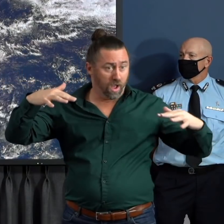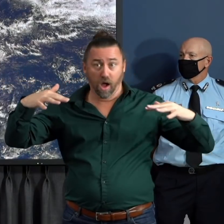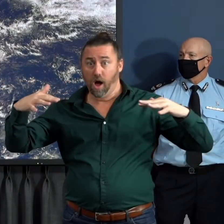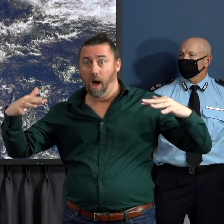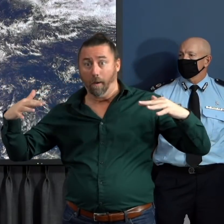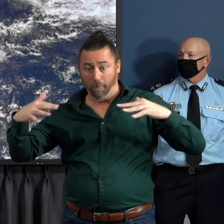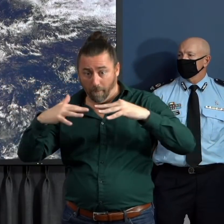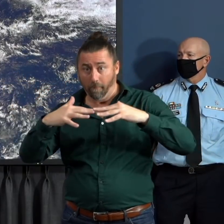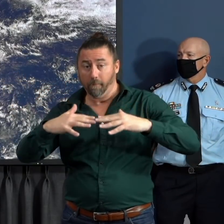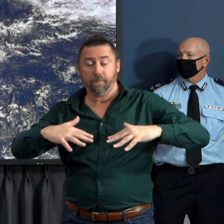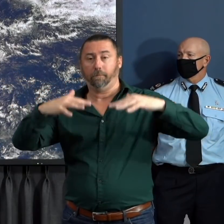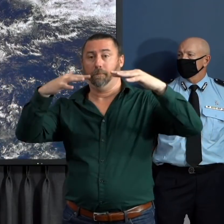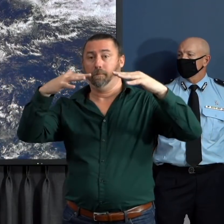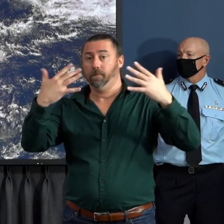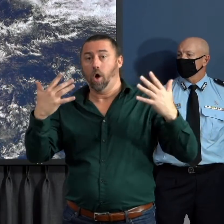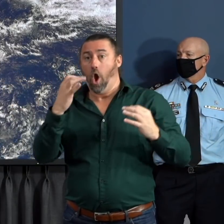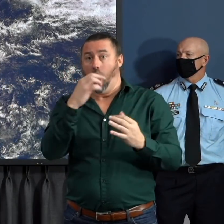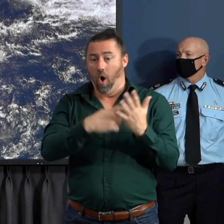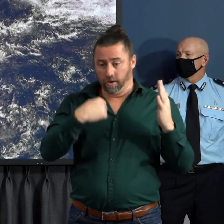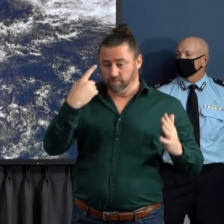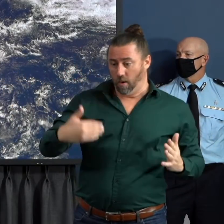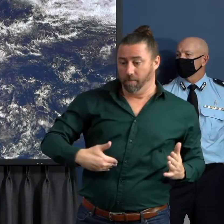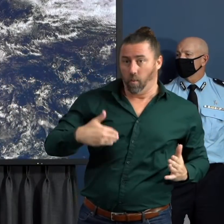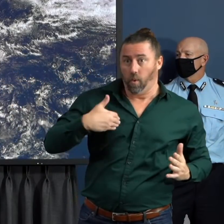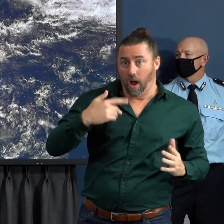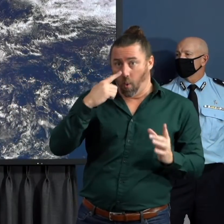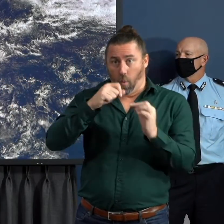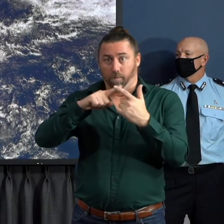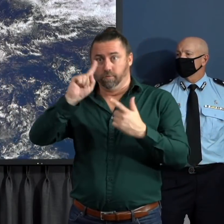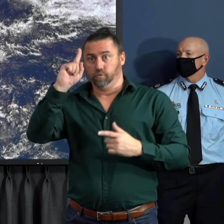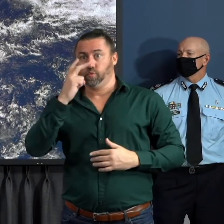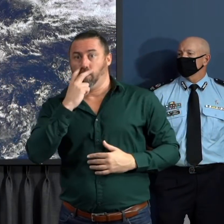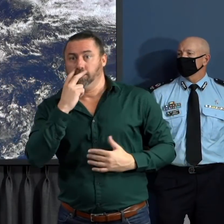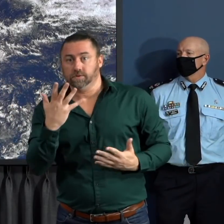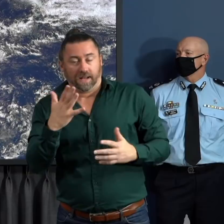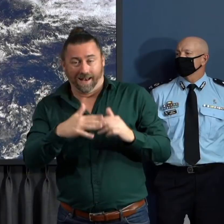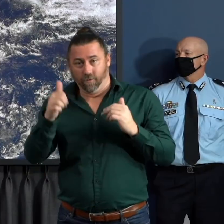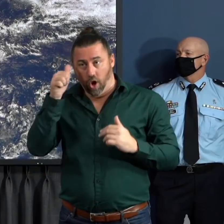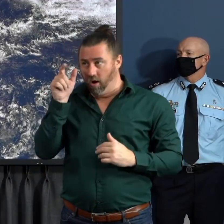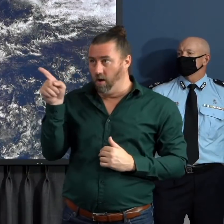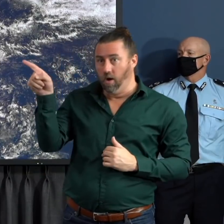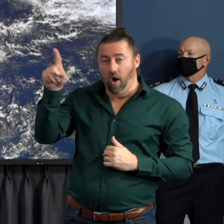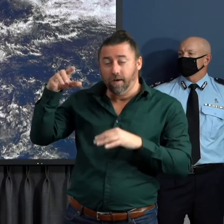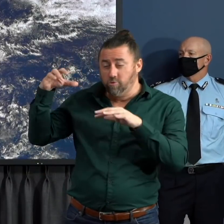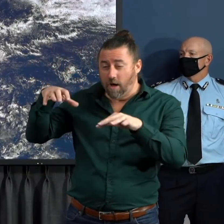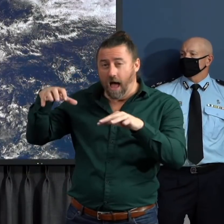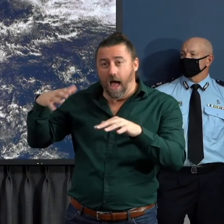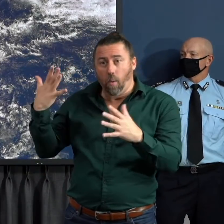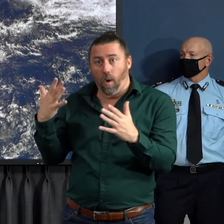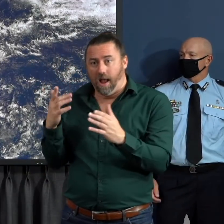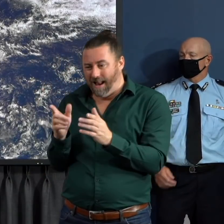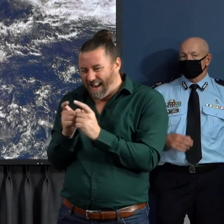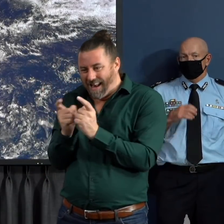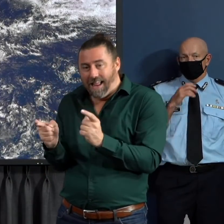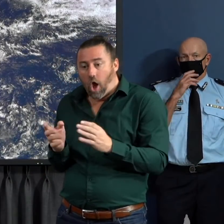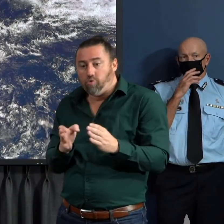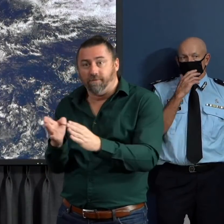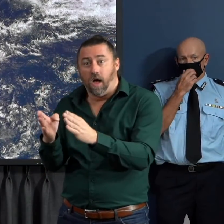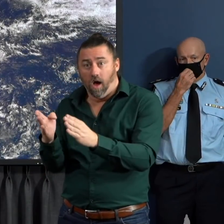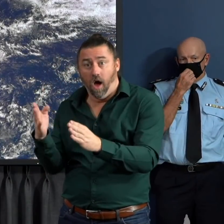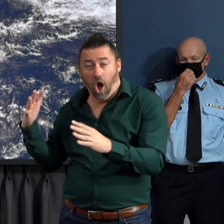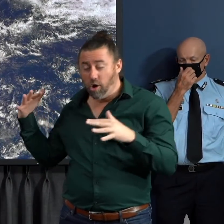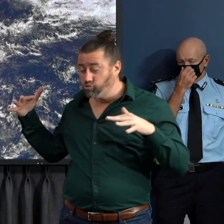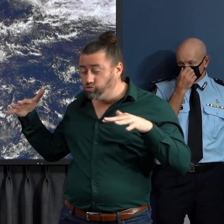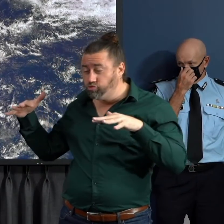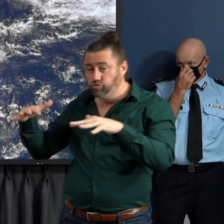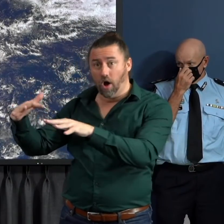peak in the morning, because it could peak overnight, for example, if we do see those intense pockets. But we can say with some certainty that on